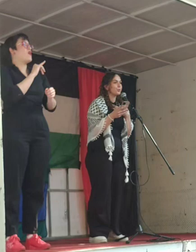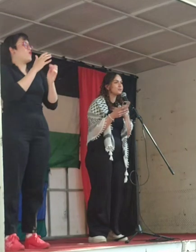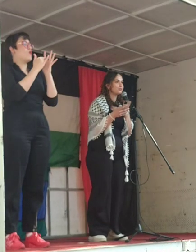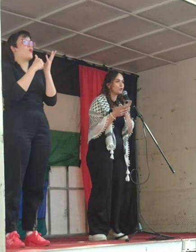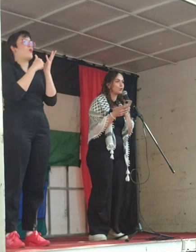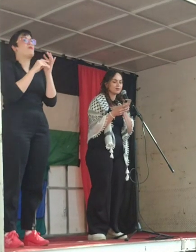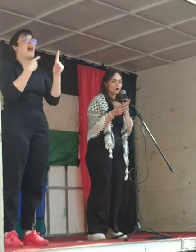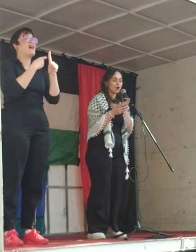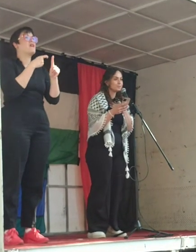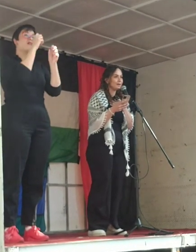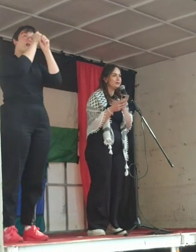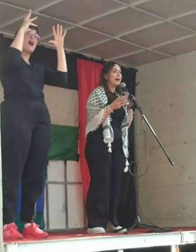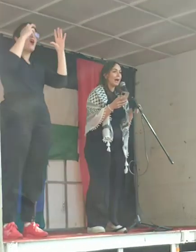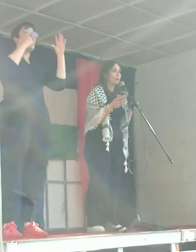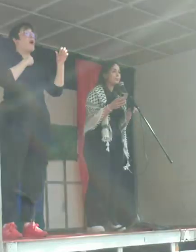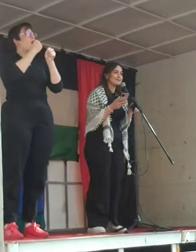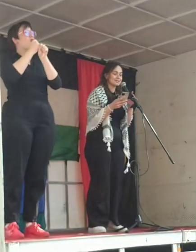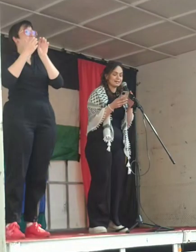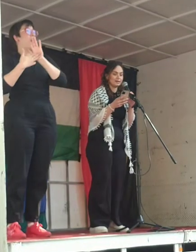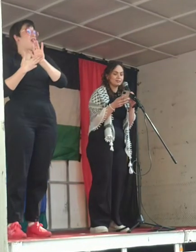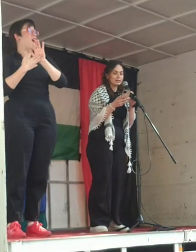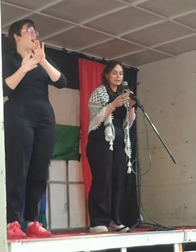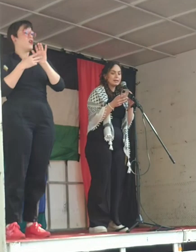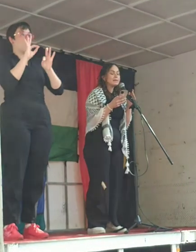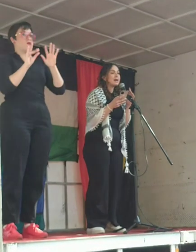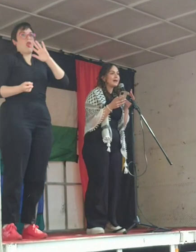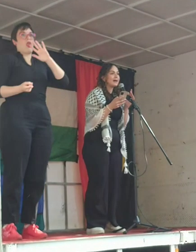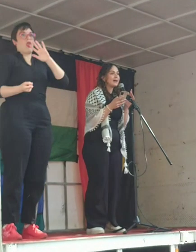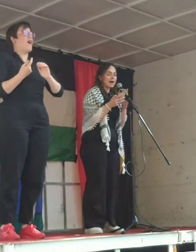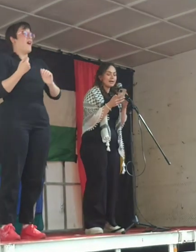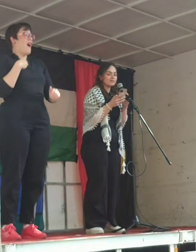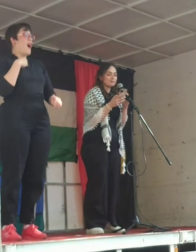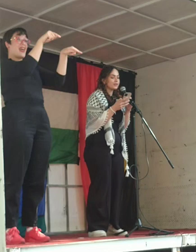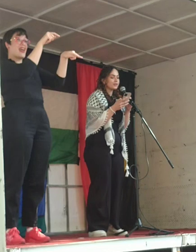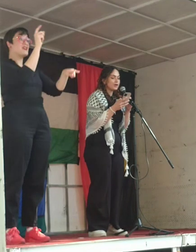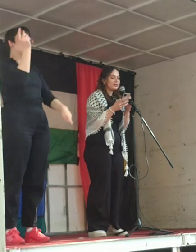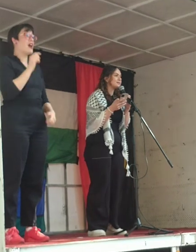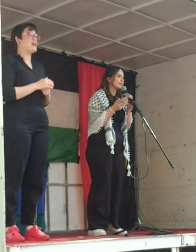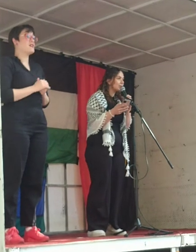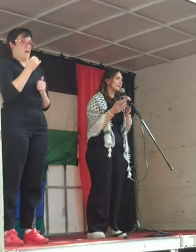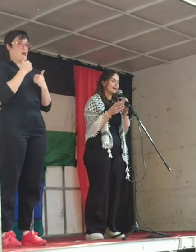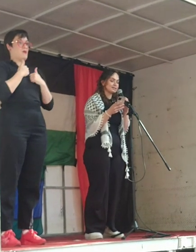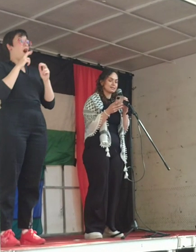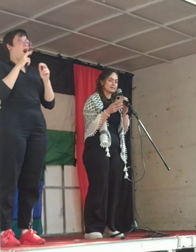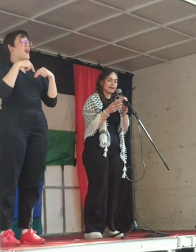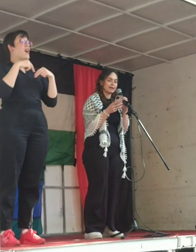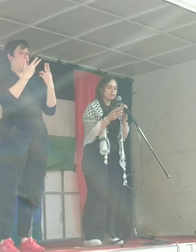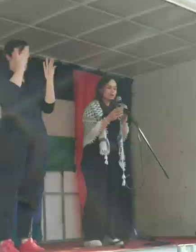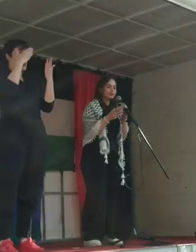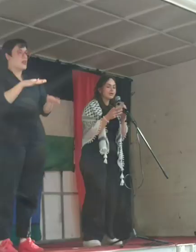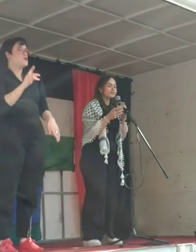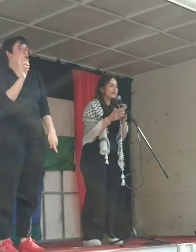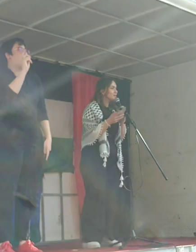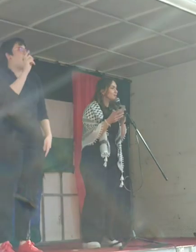my grandmother wasn't forced out of her hometown? I would be in Gaza today. Me and my family might have been one of the 30,000 killed in Gaza